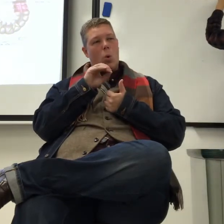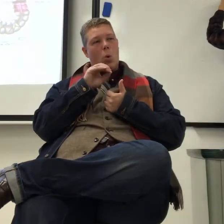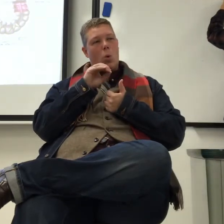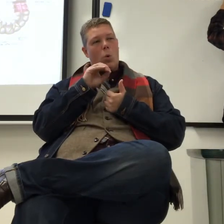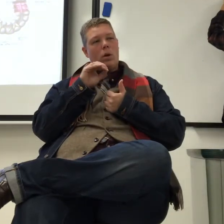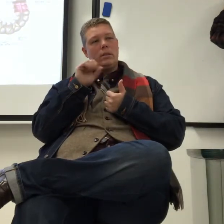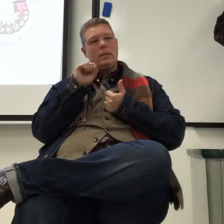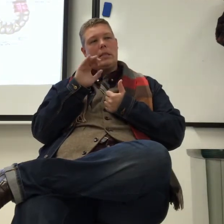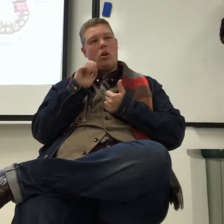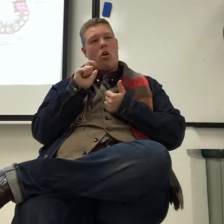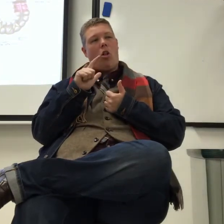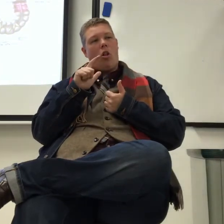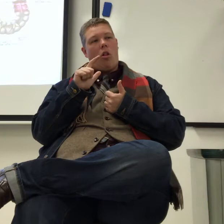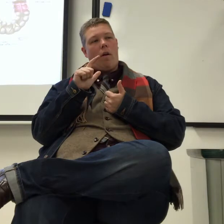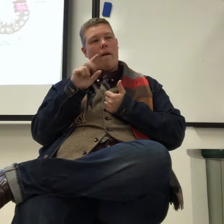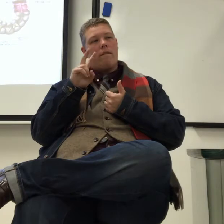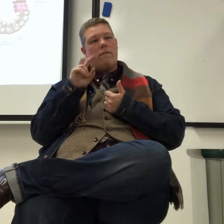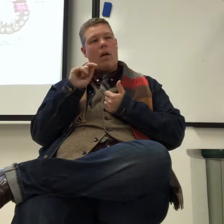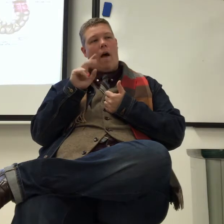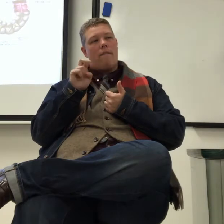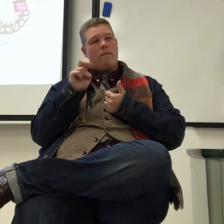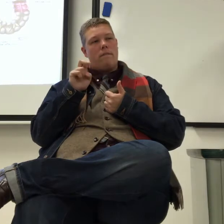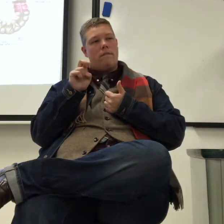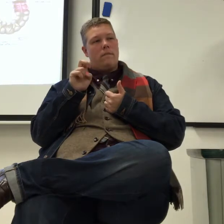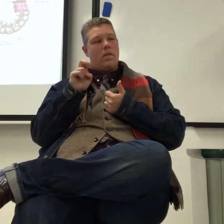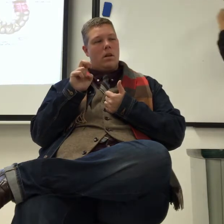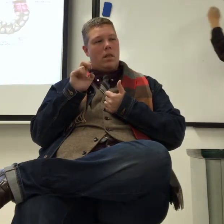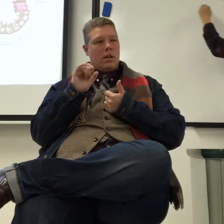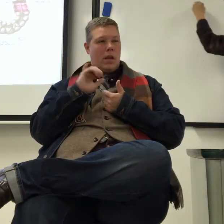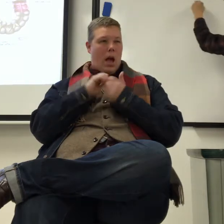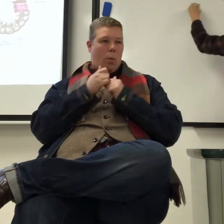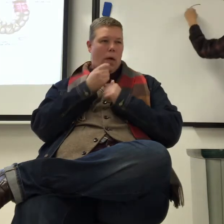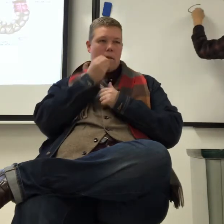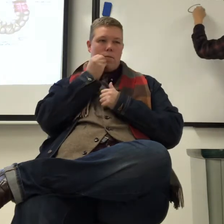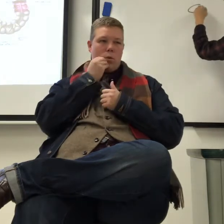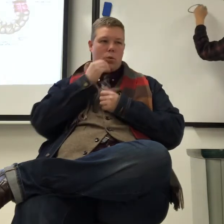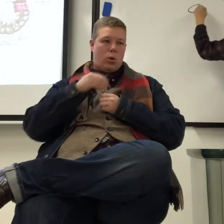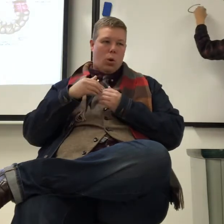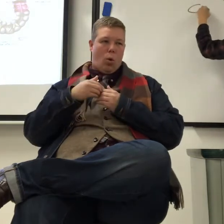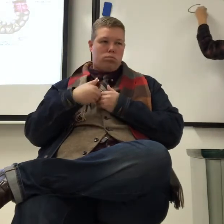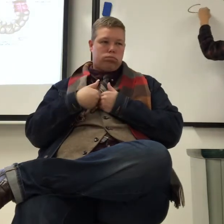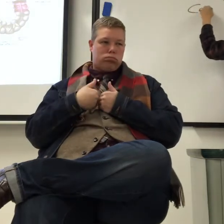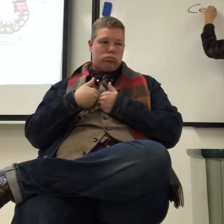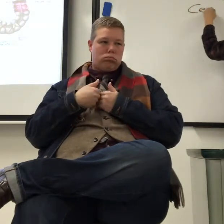ileocecal valve. That's how the food stuff gets into the first part of the